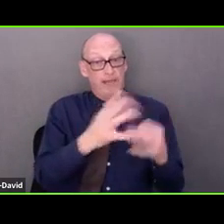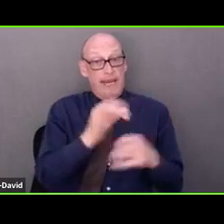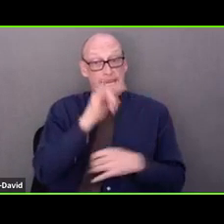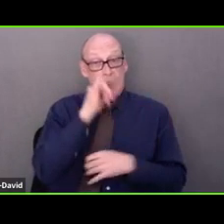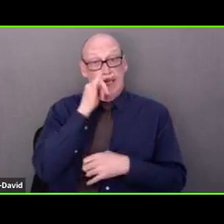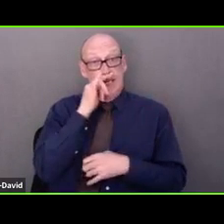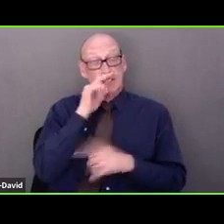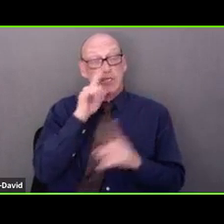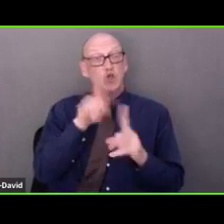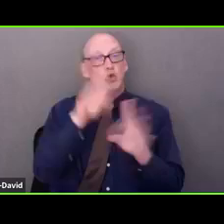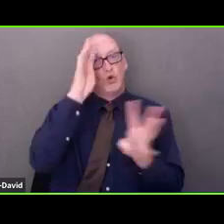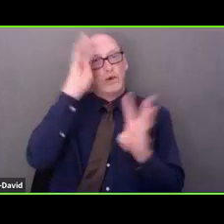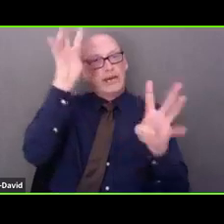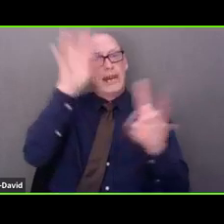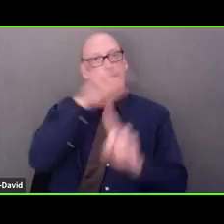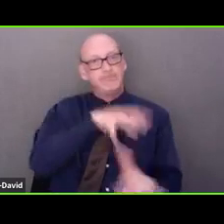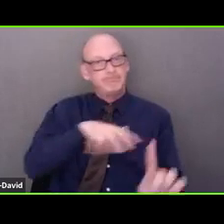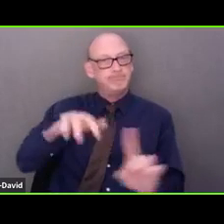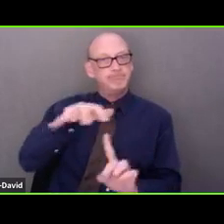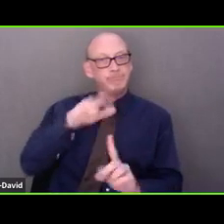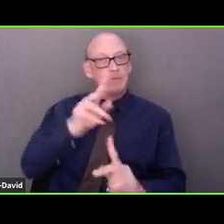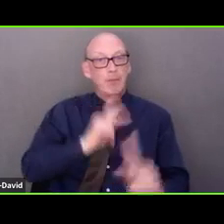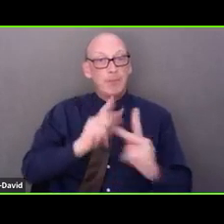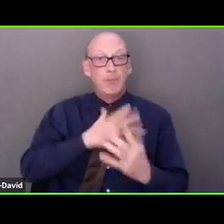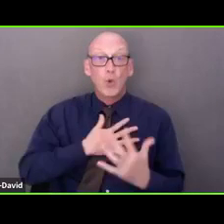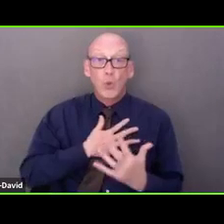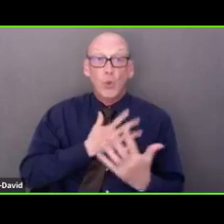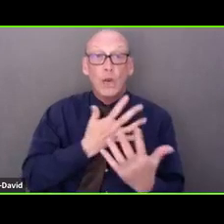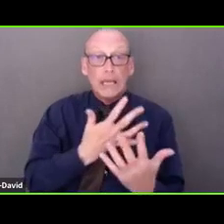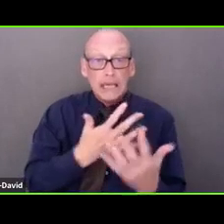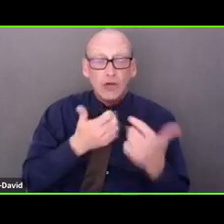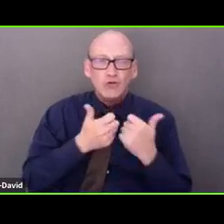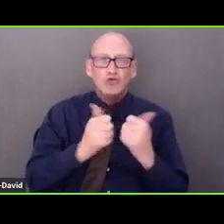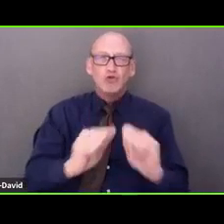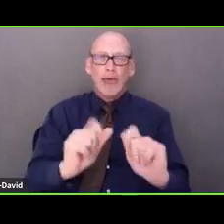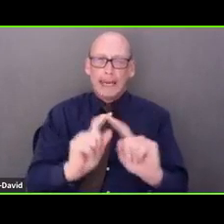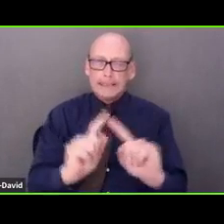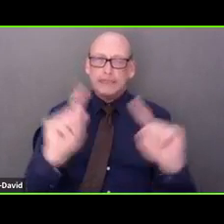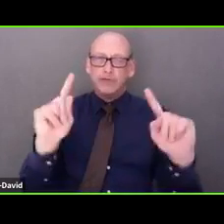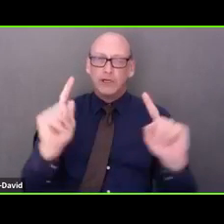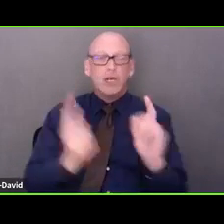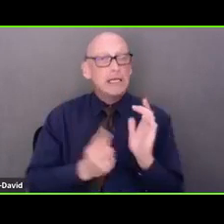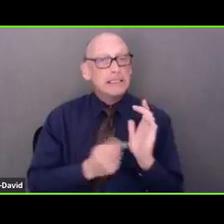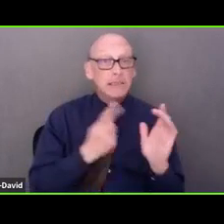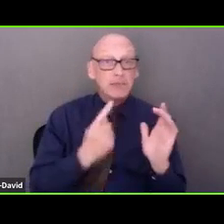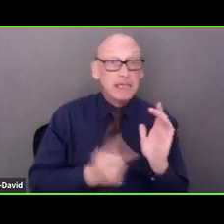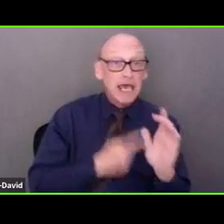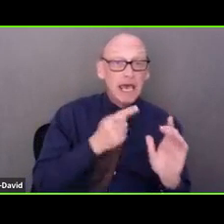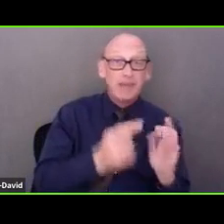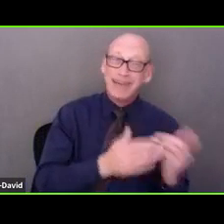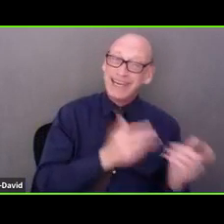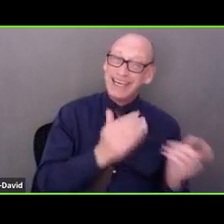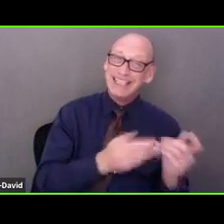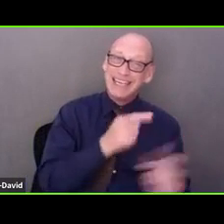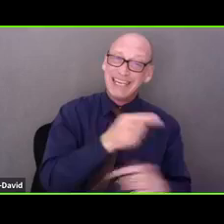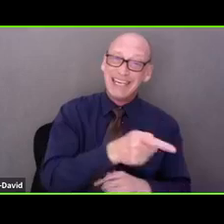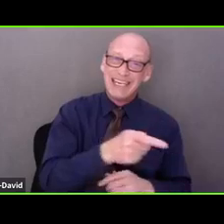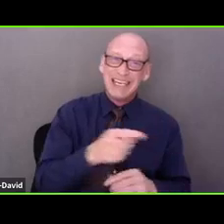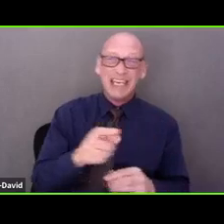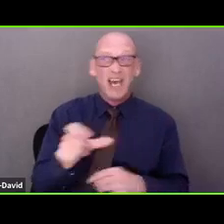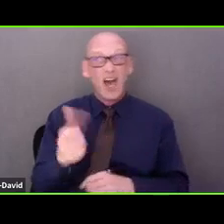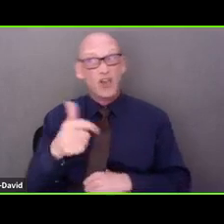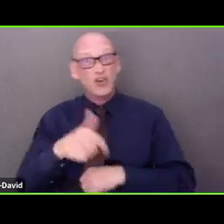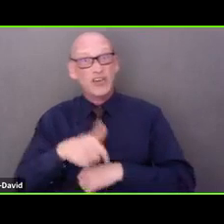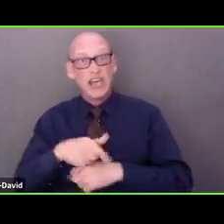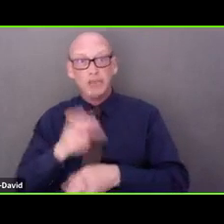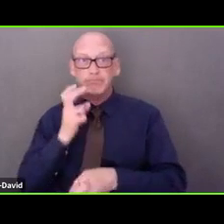to create an atmosphere where people are willing to try something different. And sometimes it's not that easy to do. Other times,